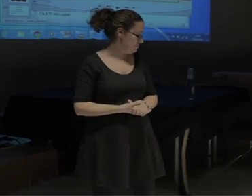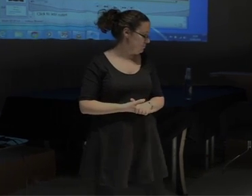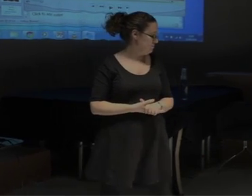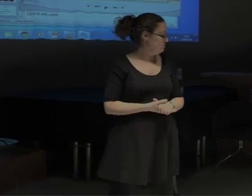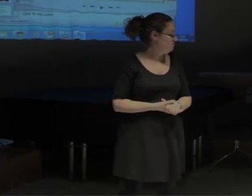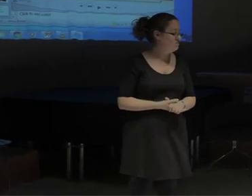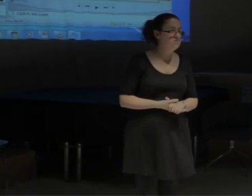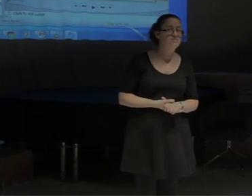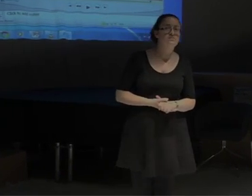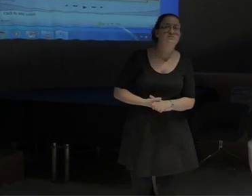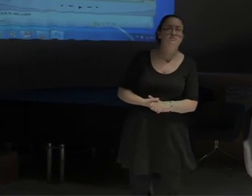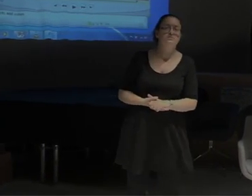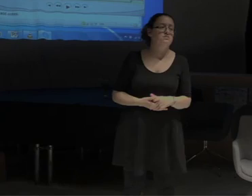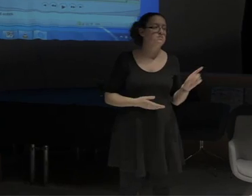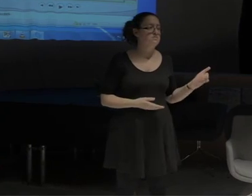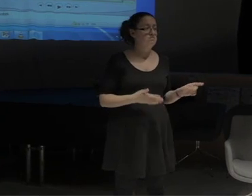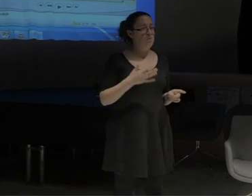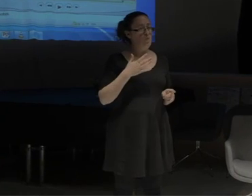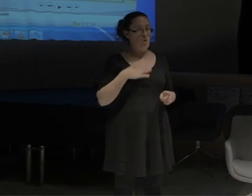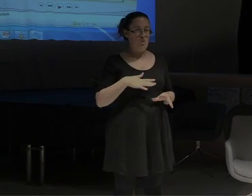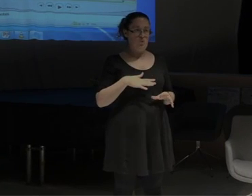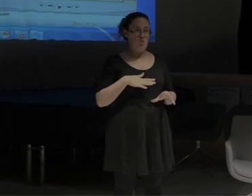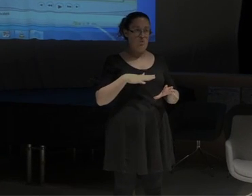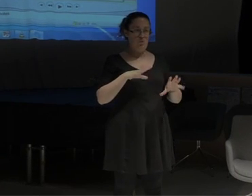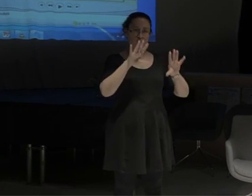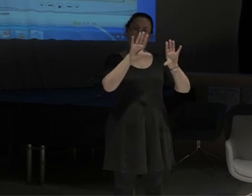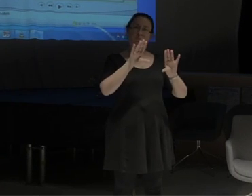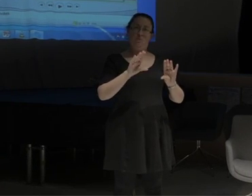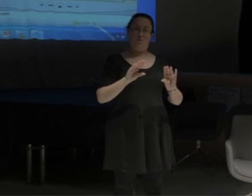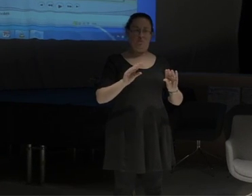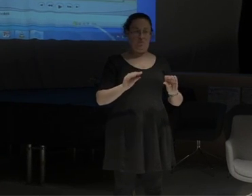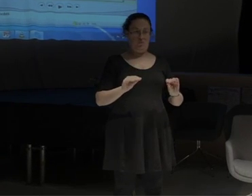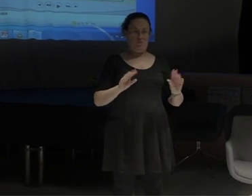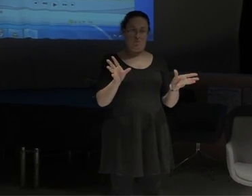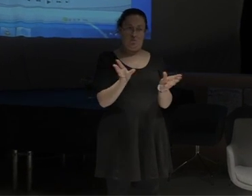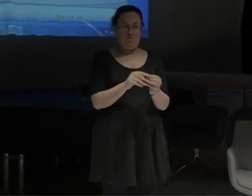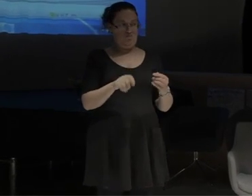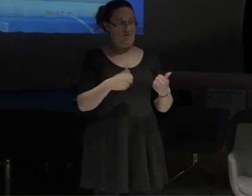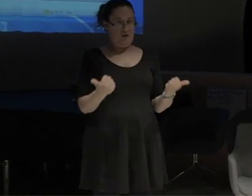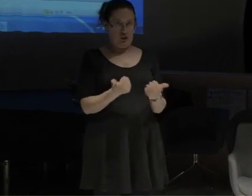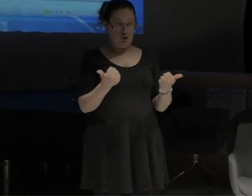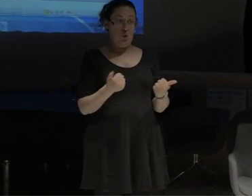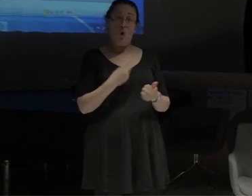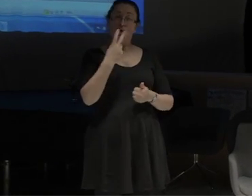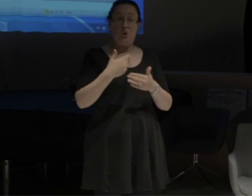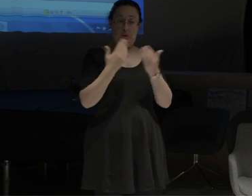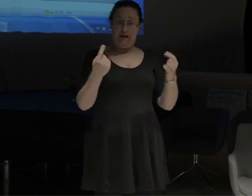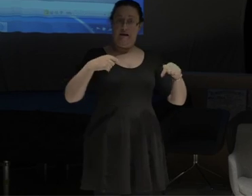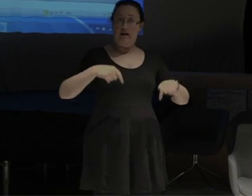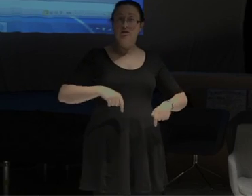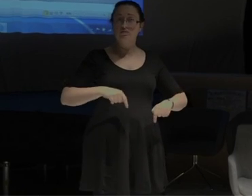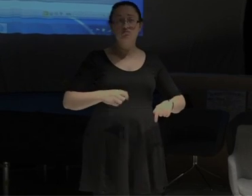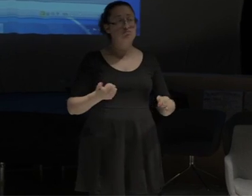wrap things up really. We've had 2 really exciting days here at CityLit, and it's been kind of really, a really great time.